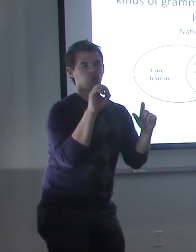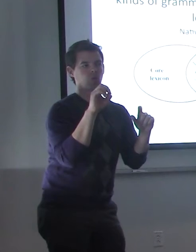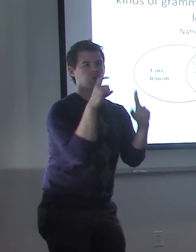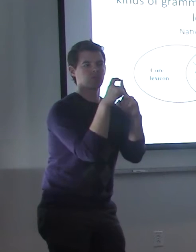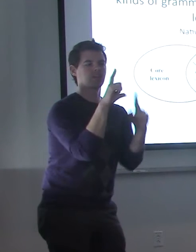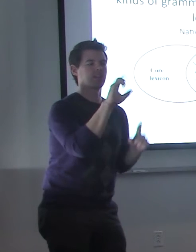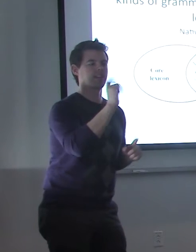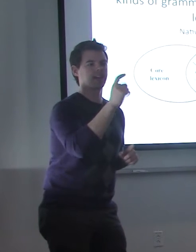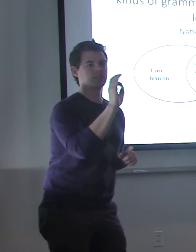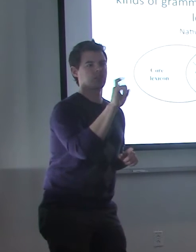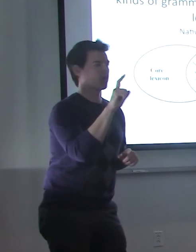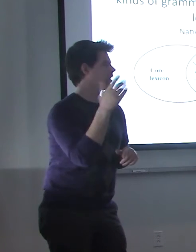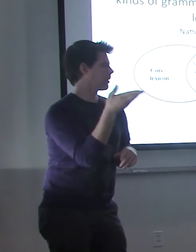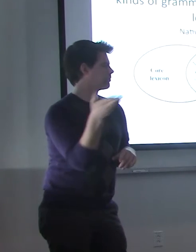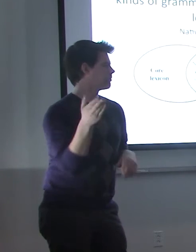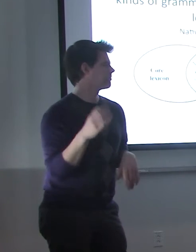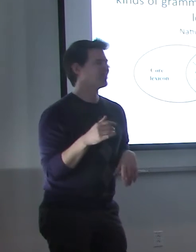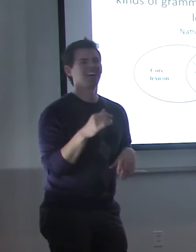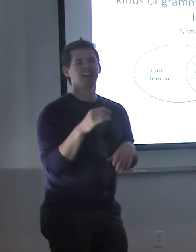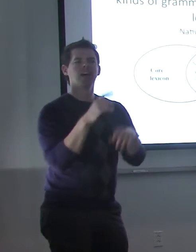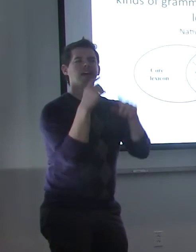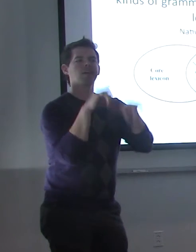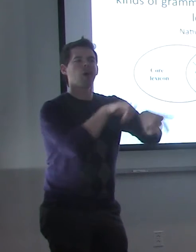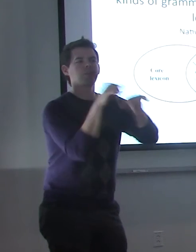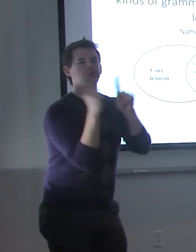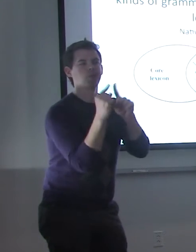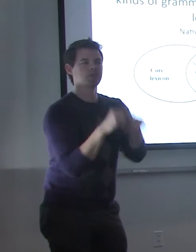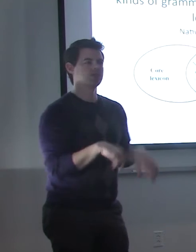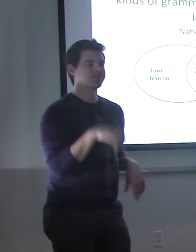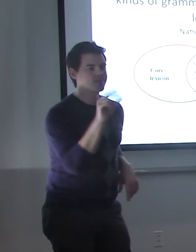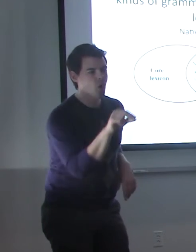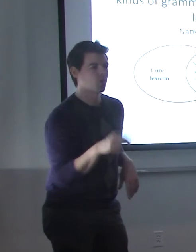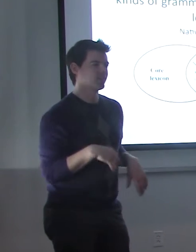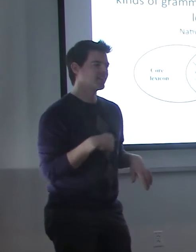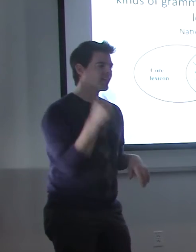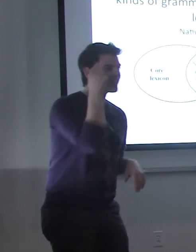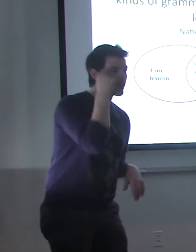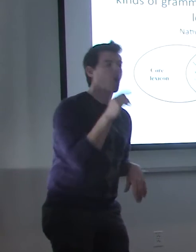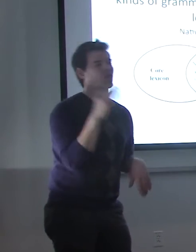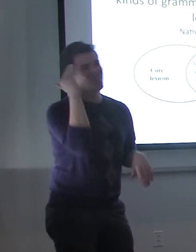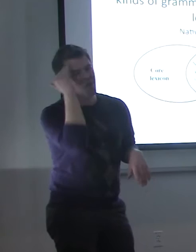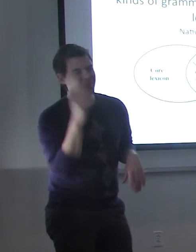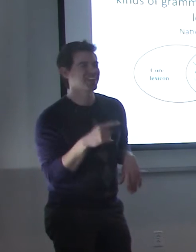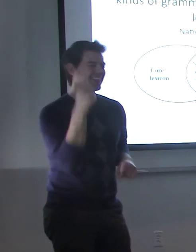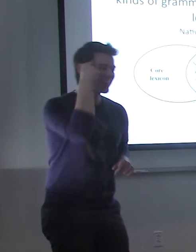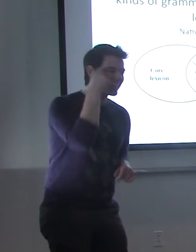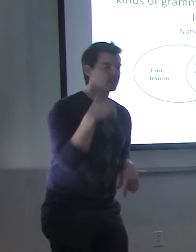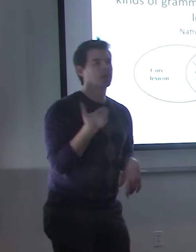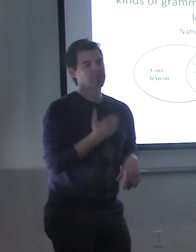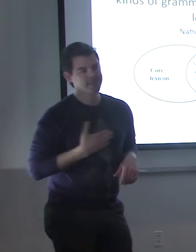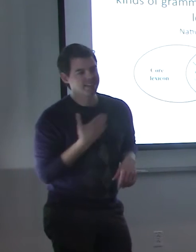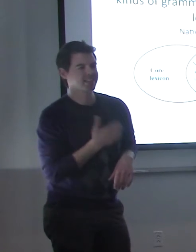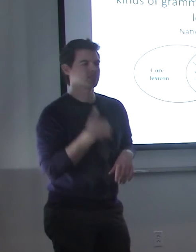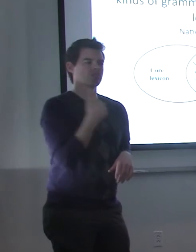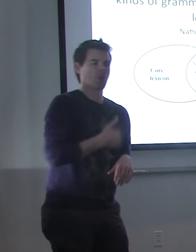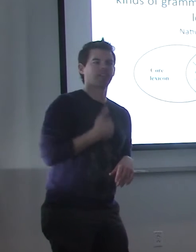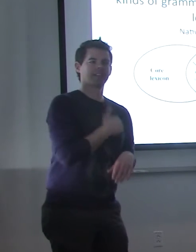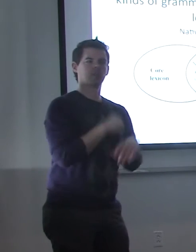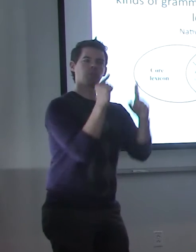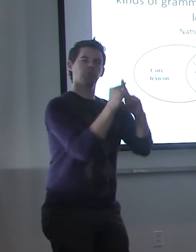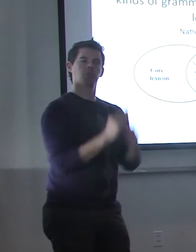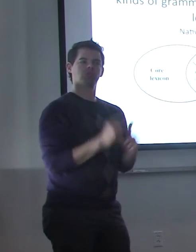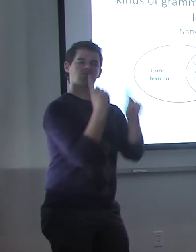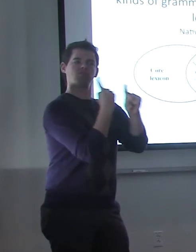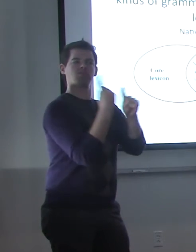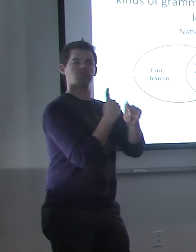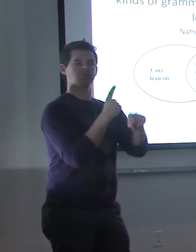dictionary, like know and think and please and sorry. words that you can just look up in the